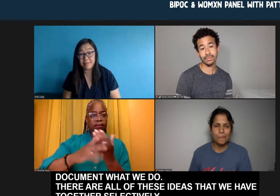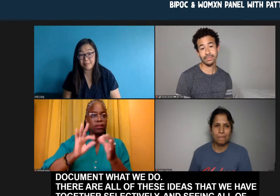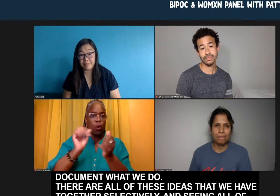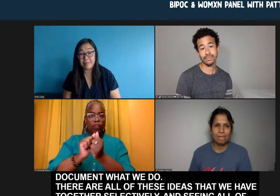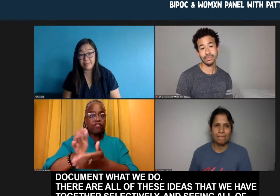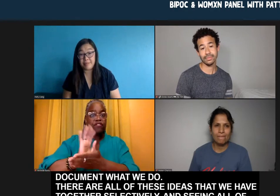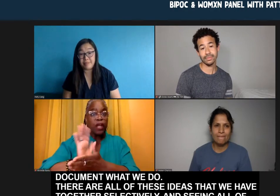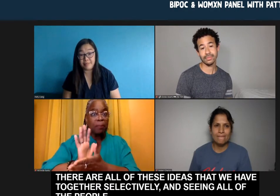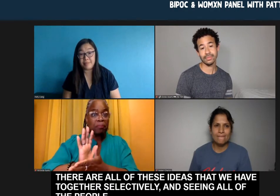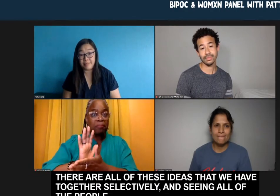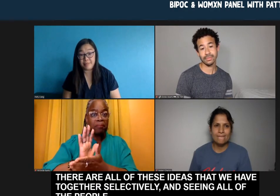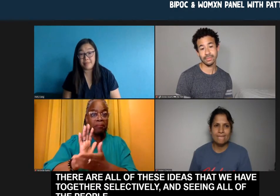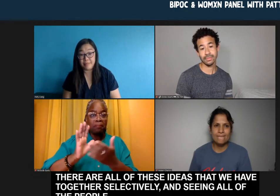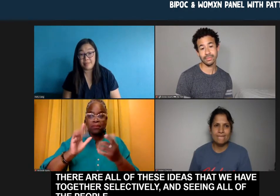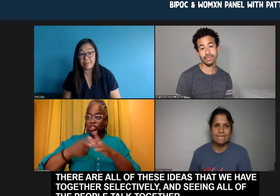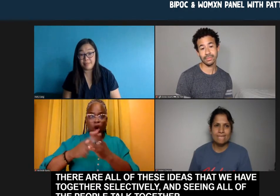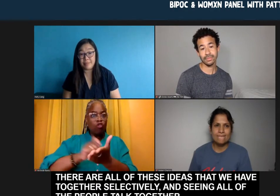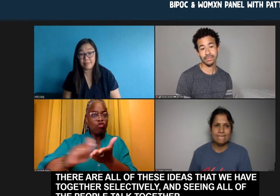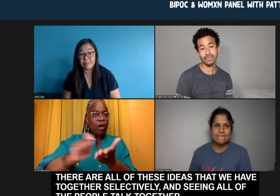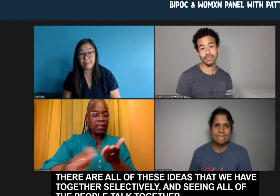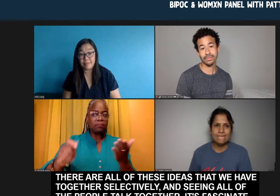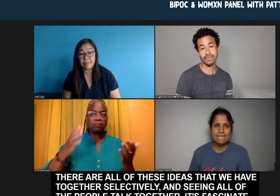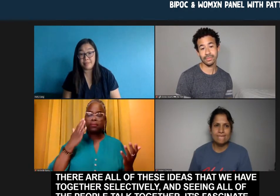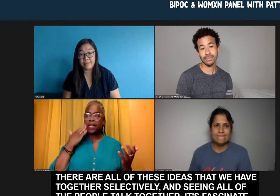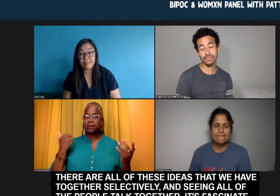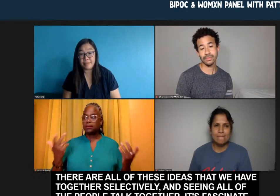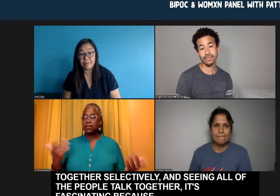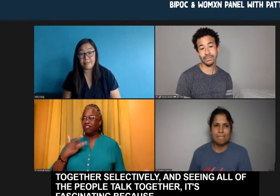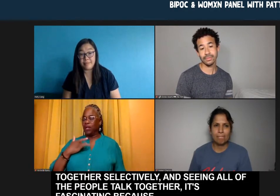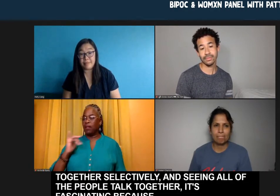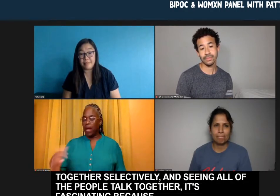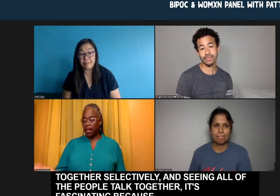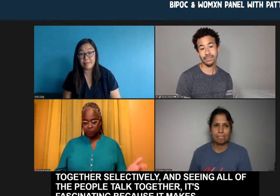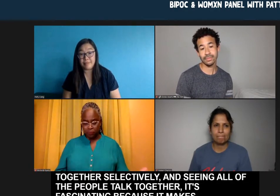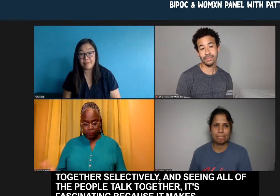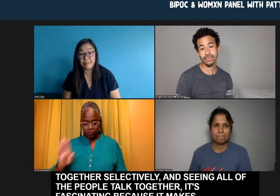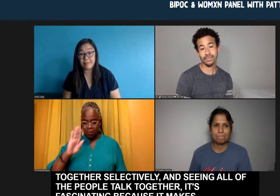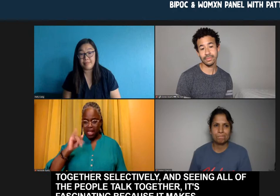it's fascinating because it makes me think about what I need to be doing. And, you know, again, creating